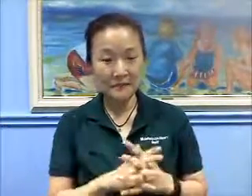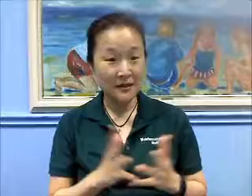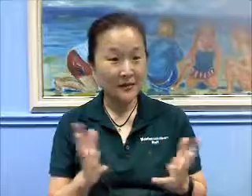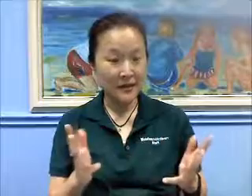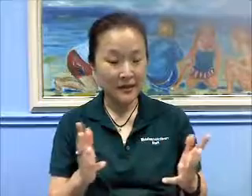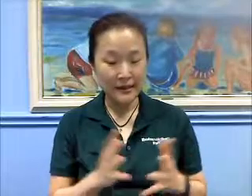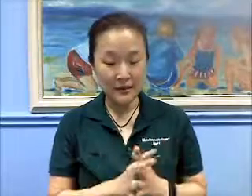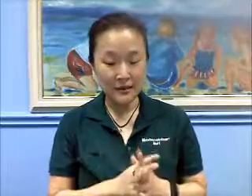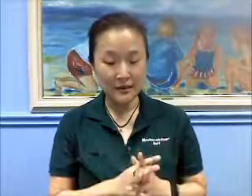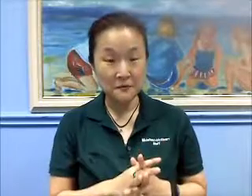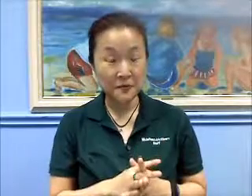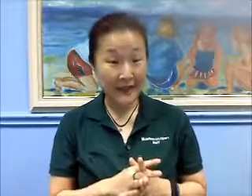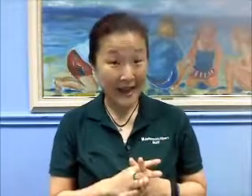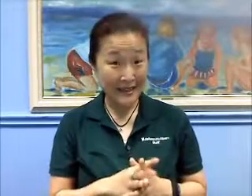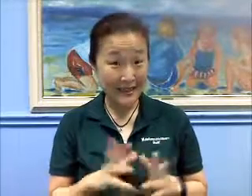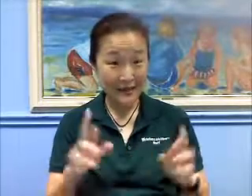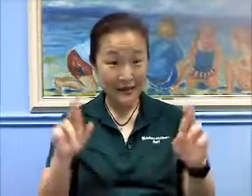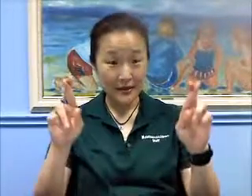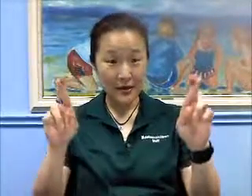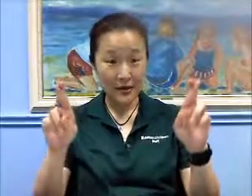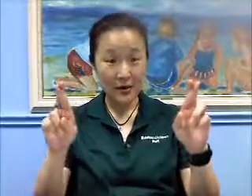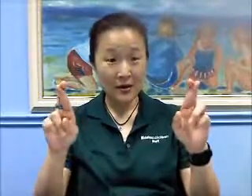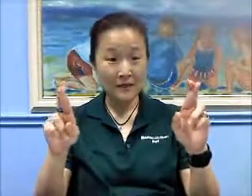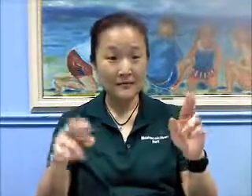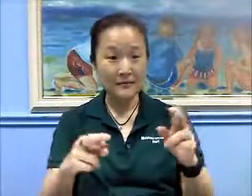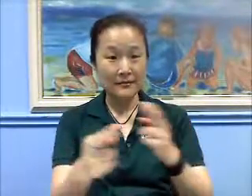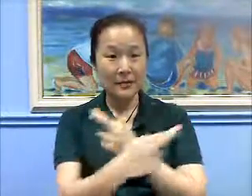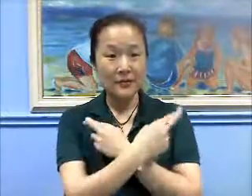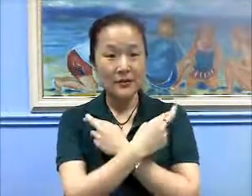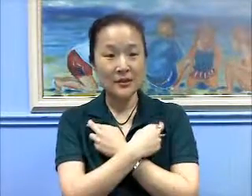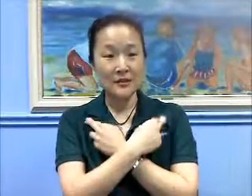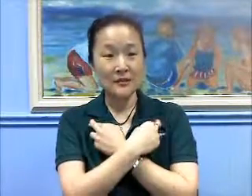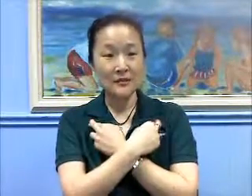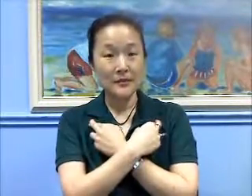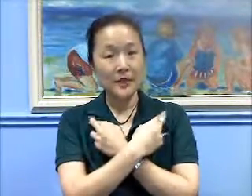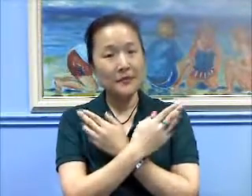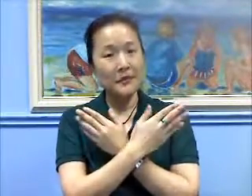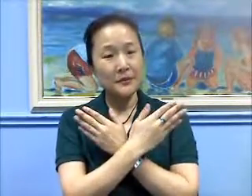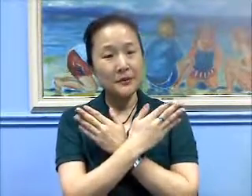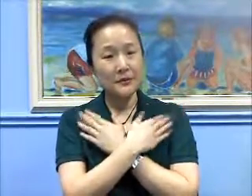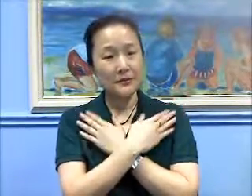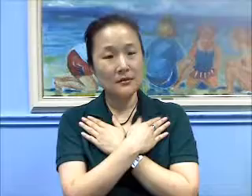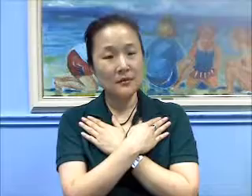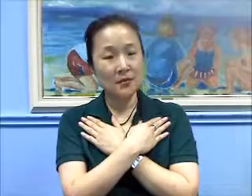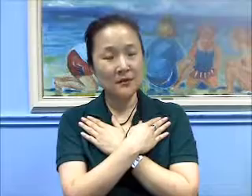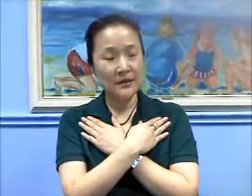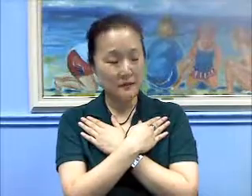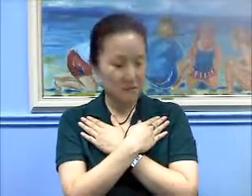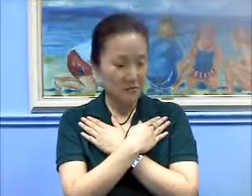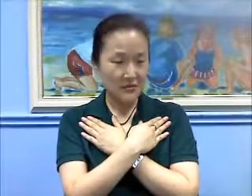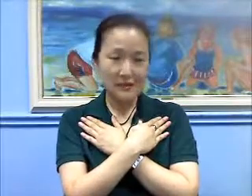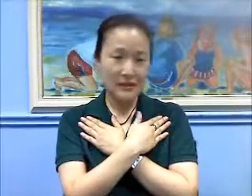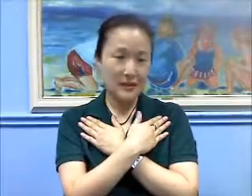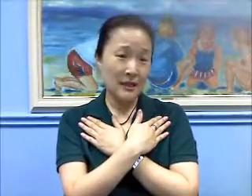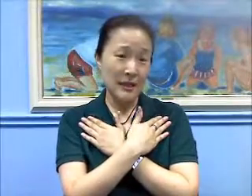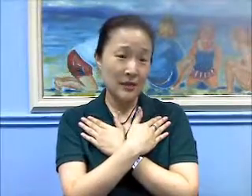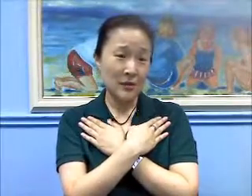done many things. You've relaxed, take an R, and cross over. Some people just do open, kind of like a